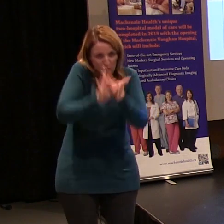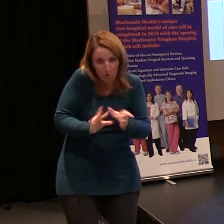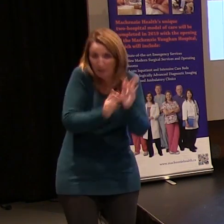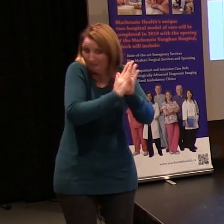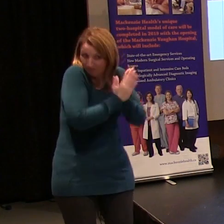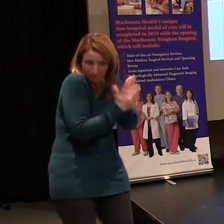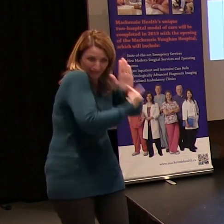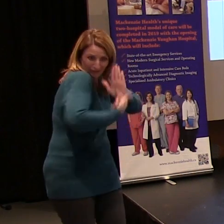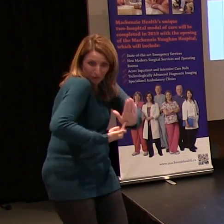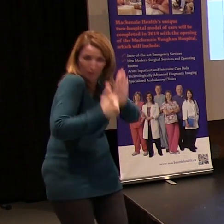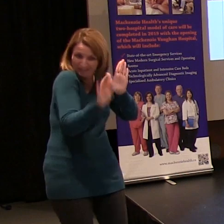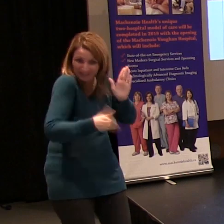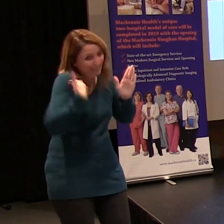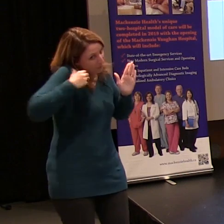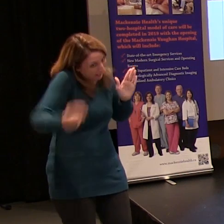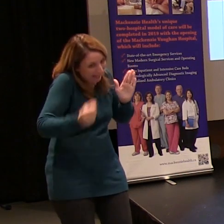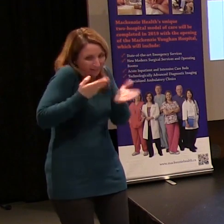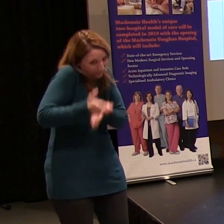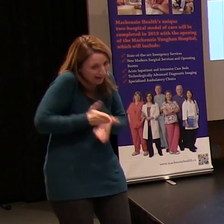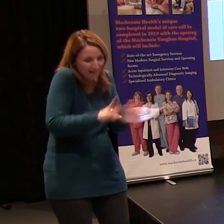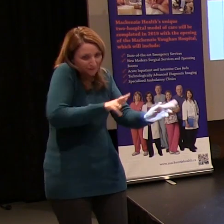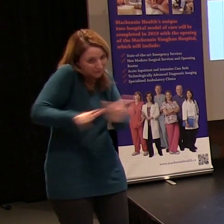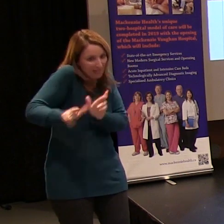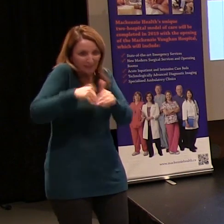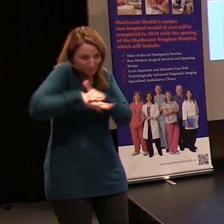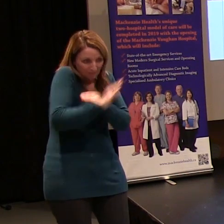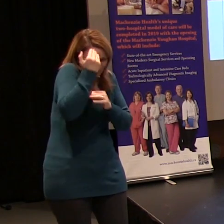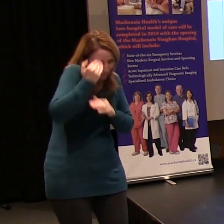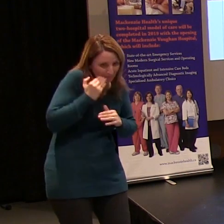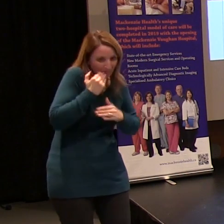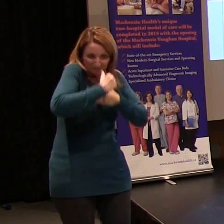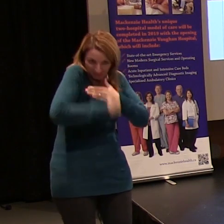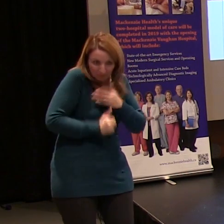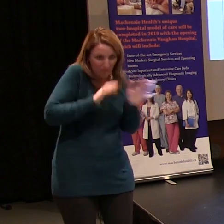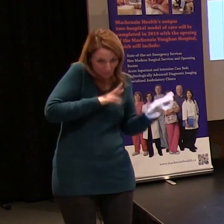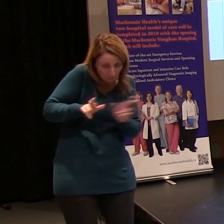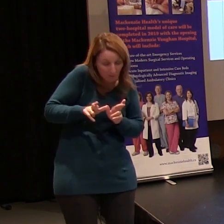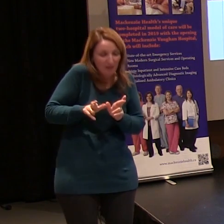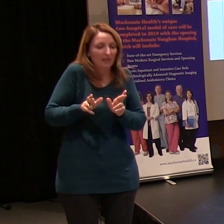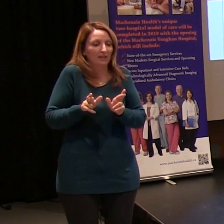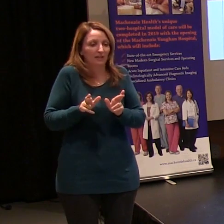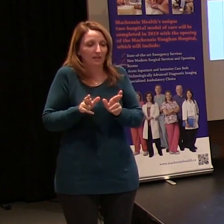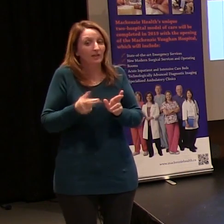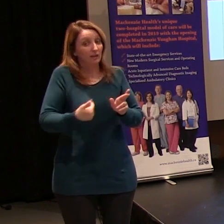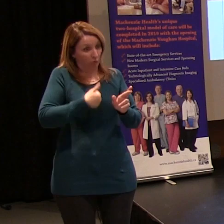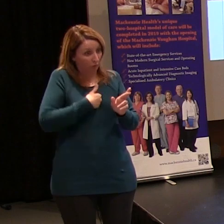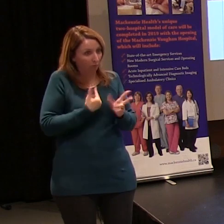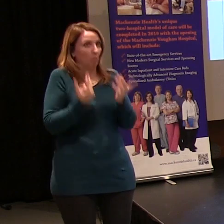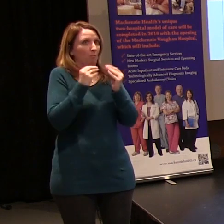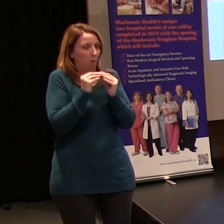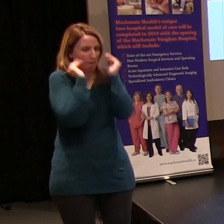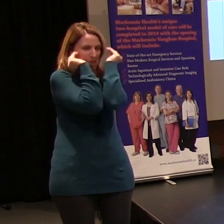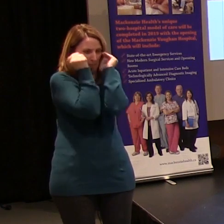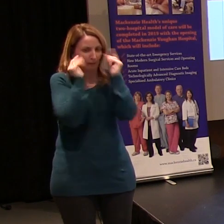and you try to, to have him ready for this experience, probably us more than him.